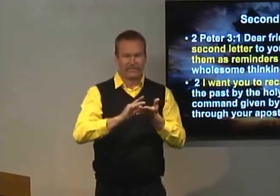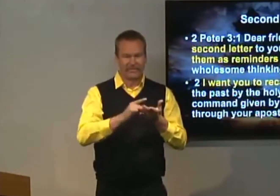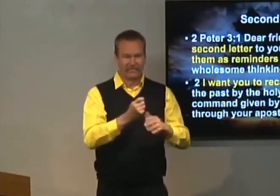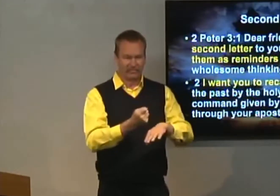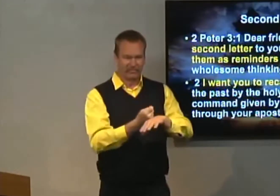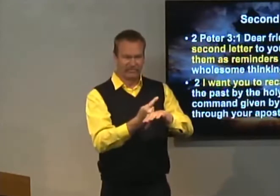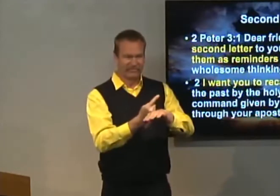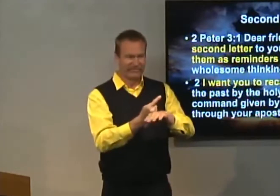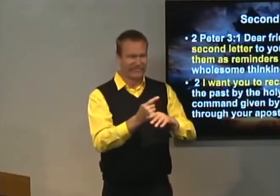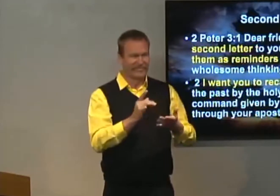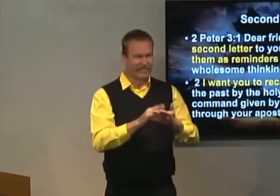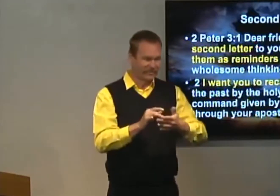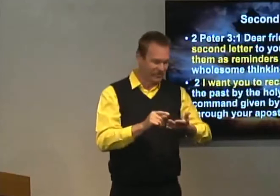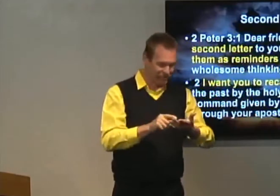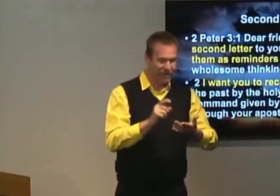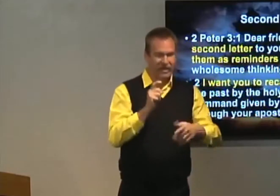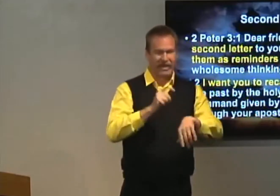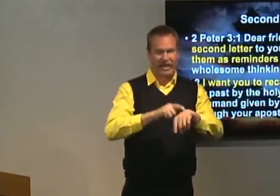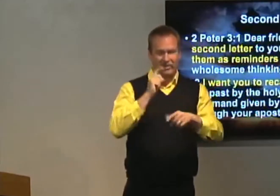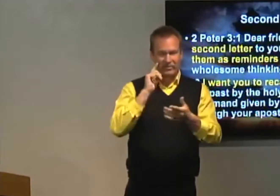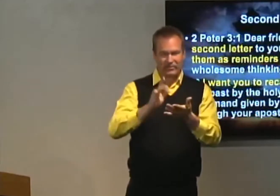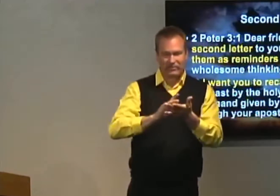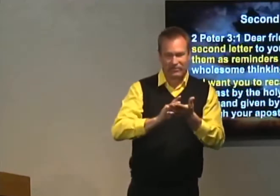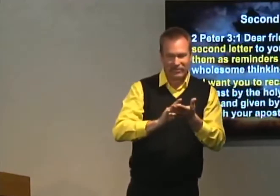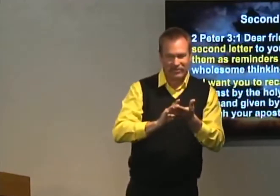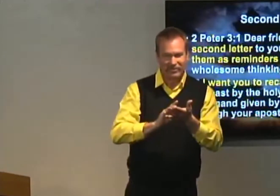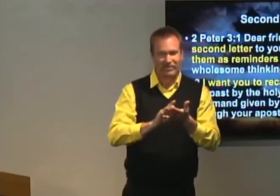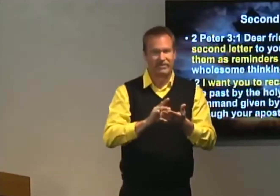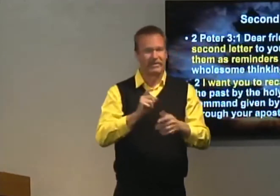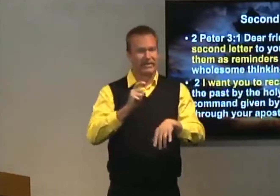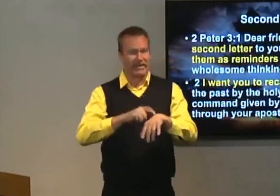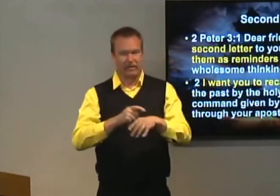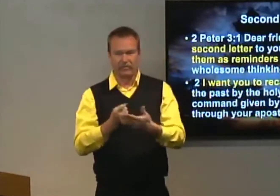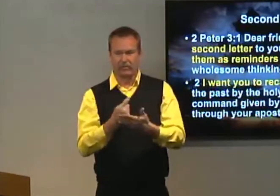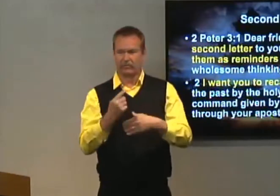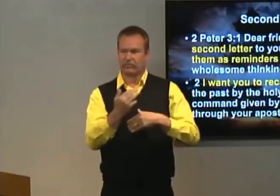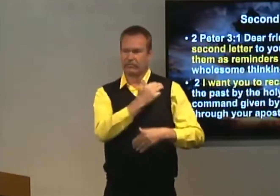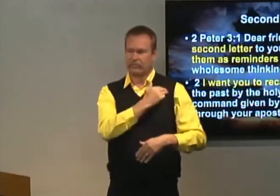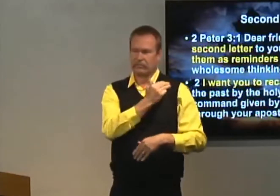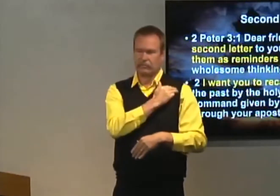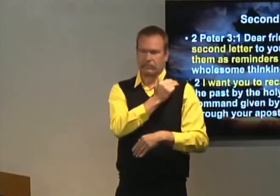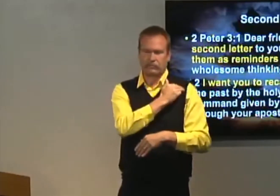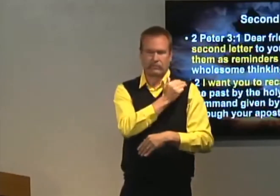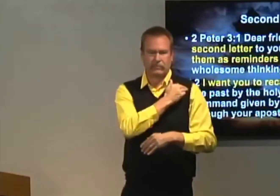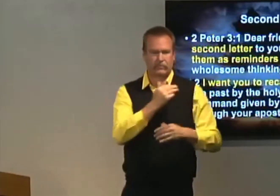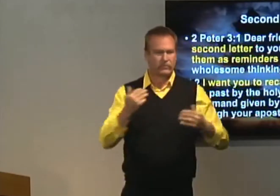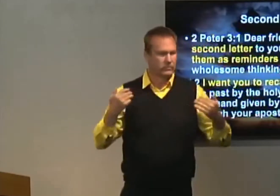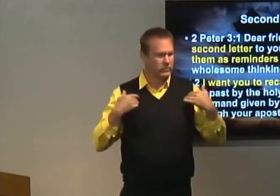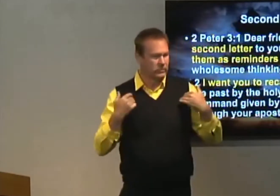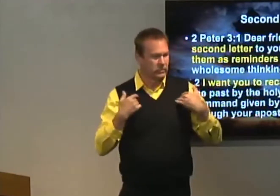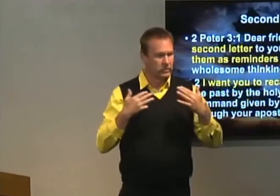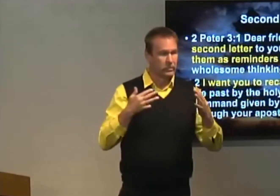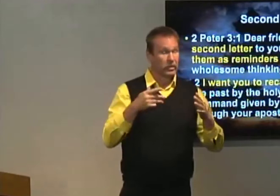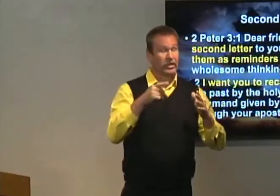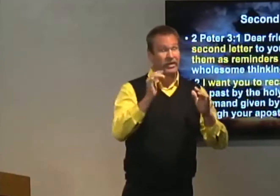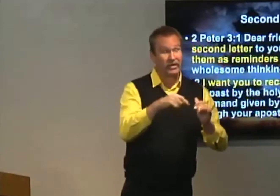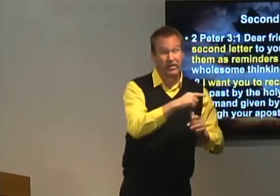And you know, for instance, Ray, I'm sorry, probably does these things to remind him to take his medicine at a specific time.